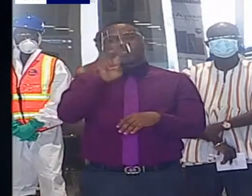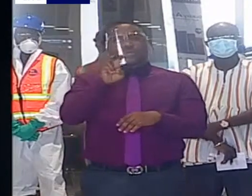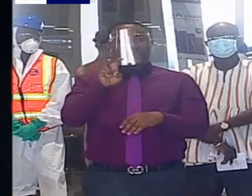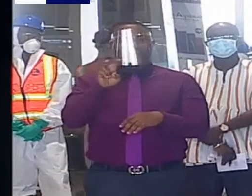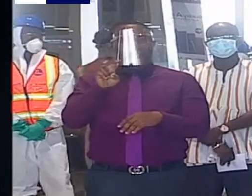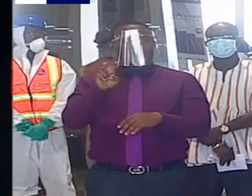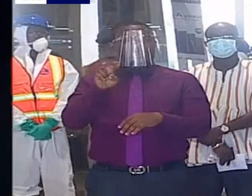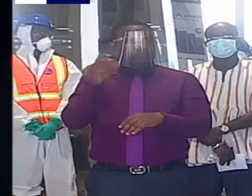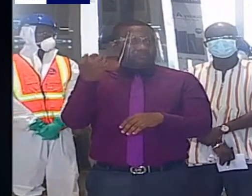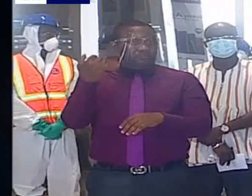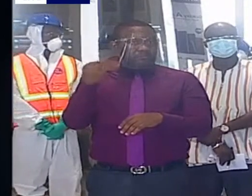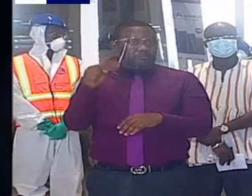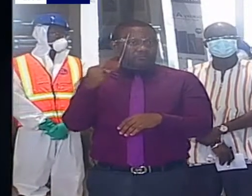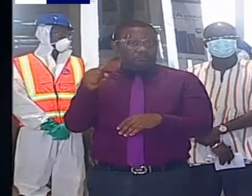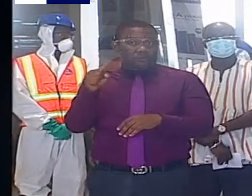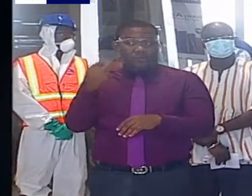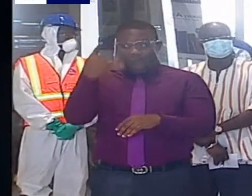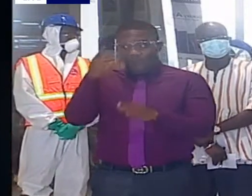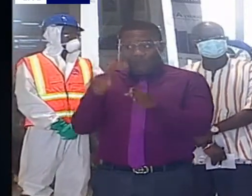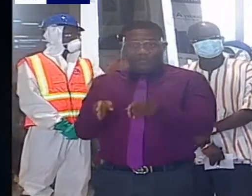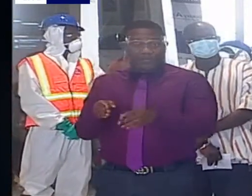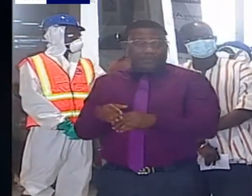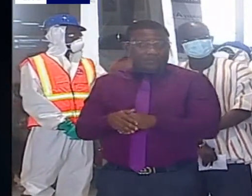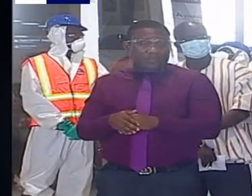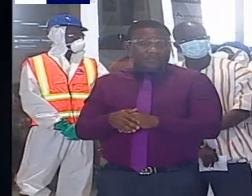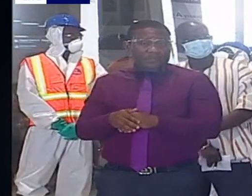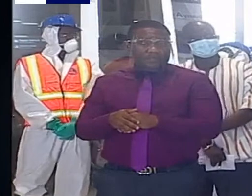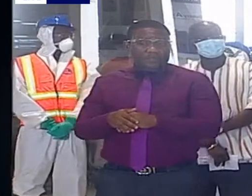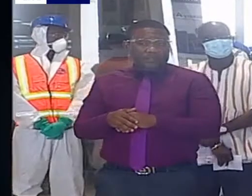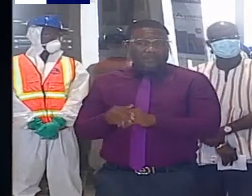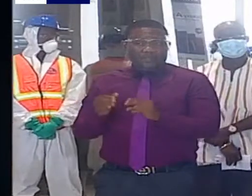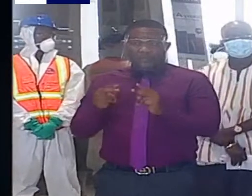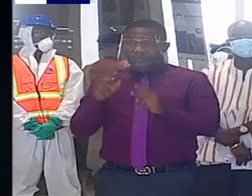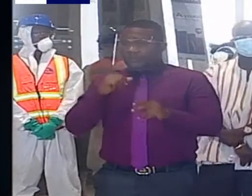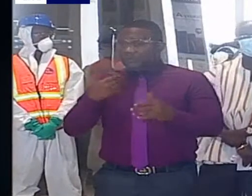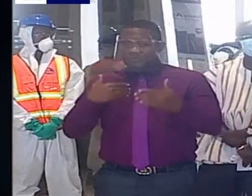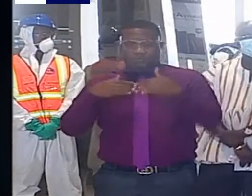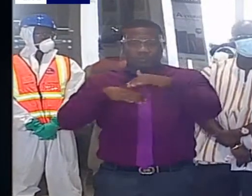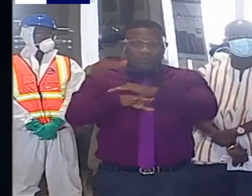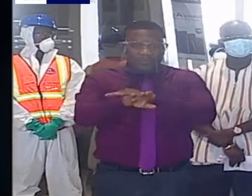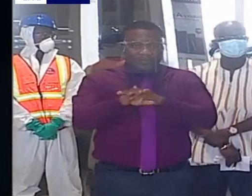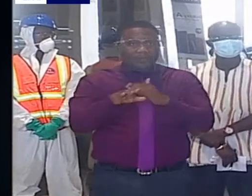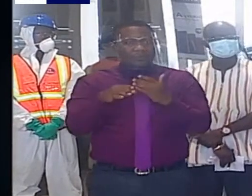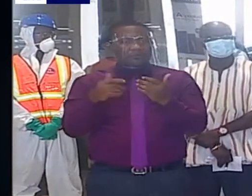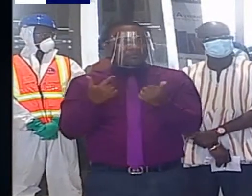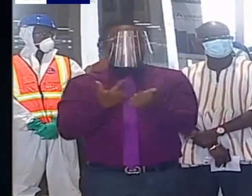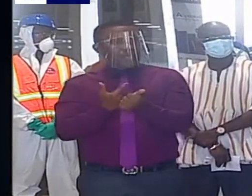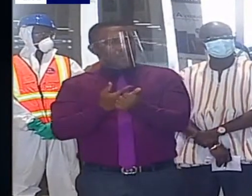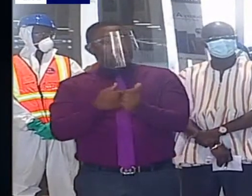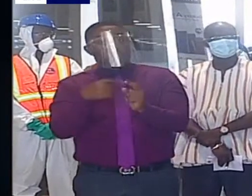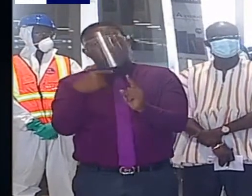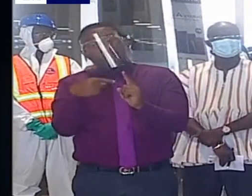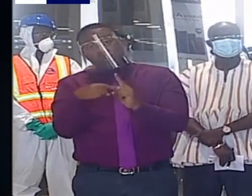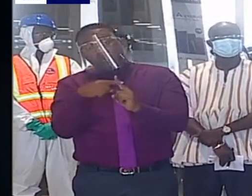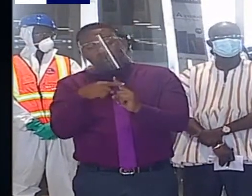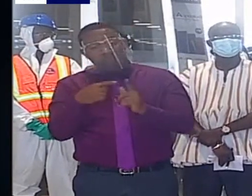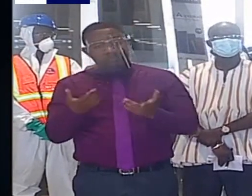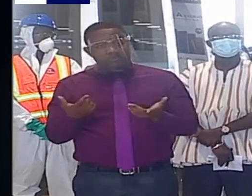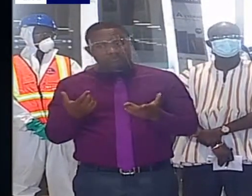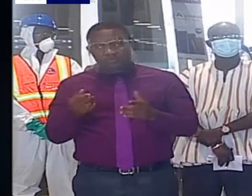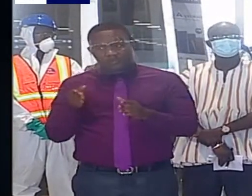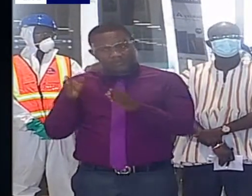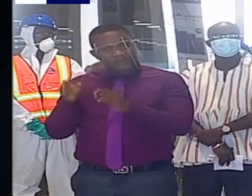person, to make sure that the virus is not brought to Ghanaians. And so for the passenger